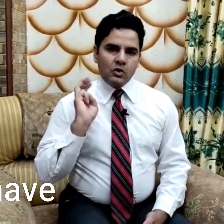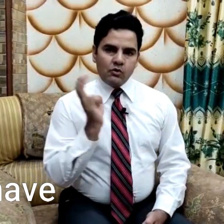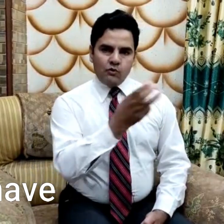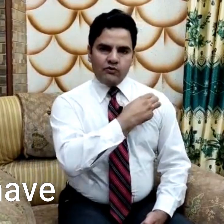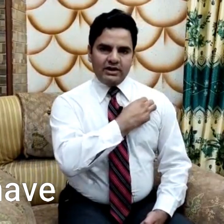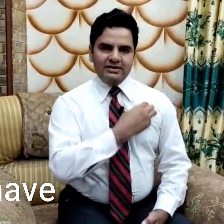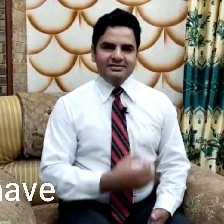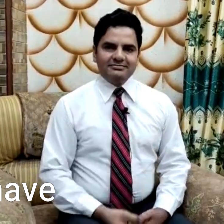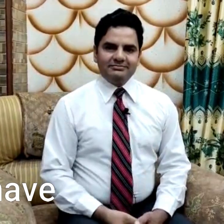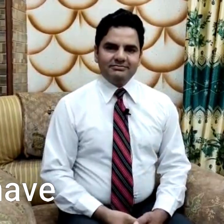we